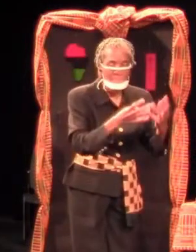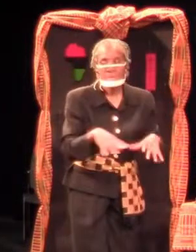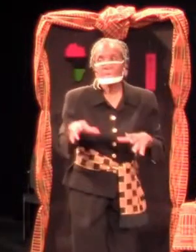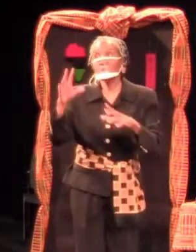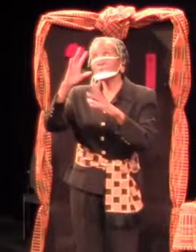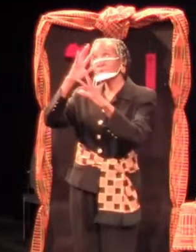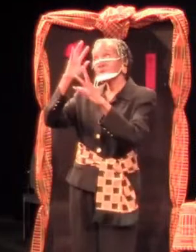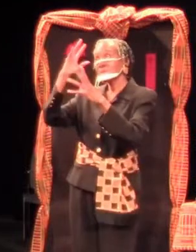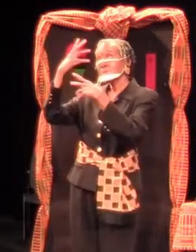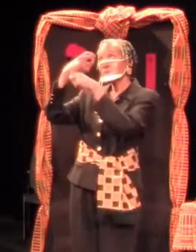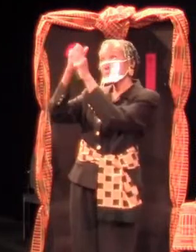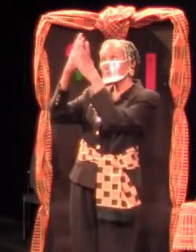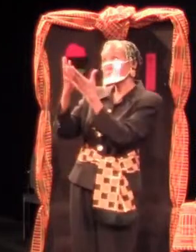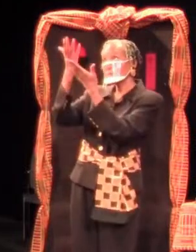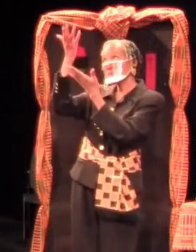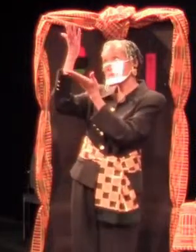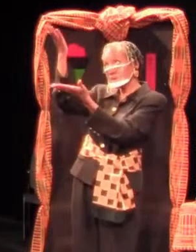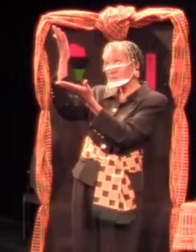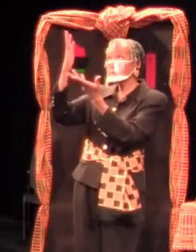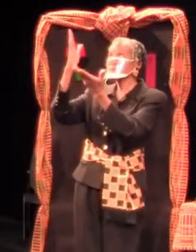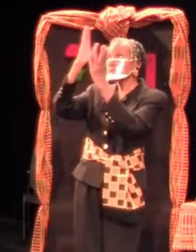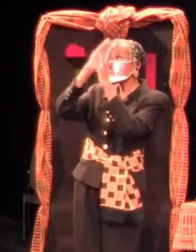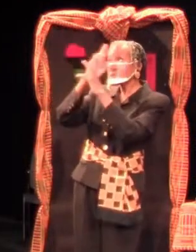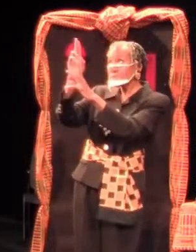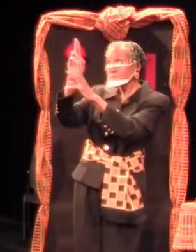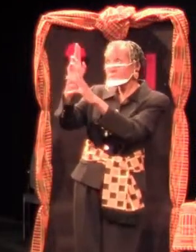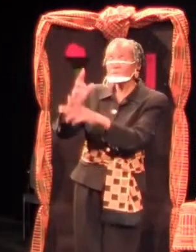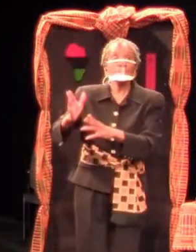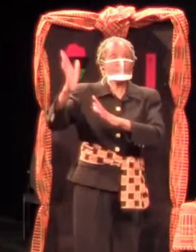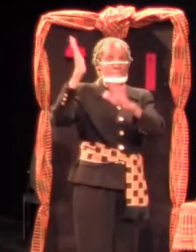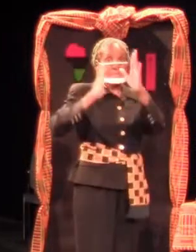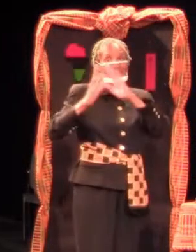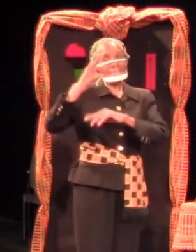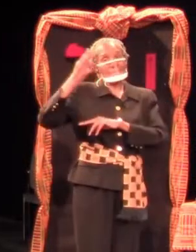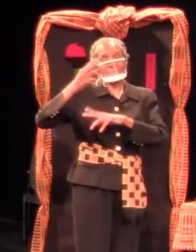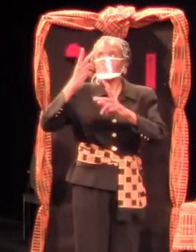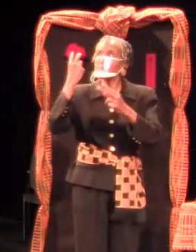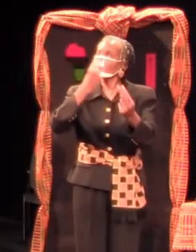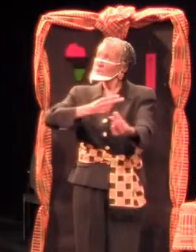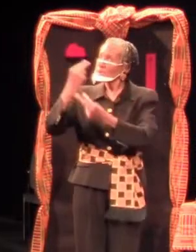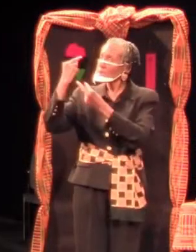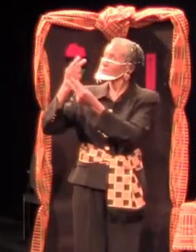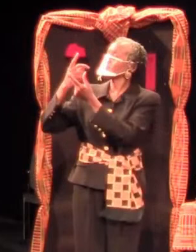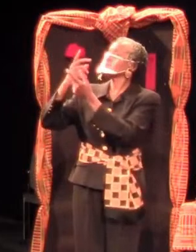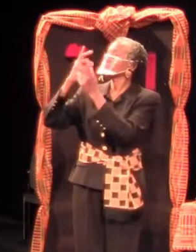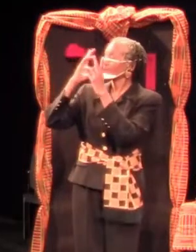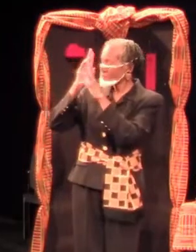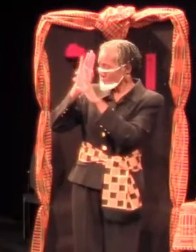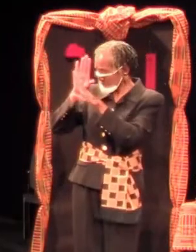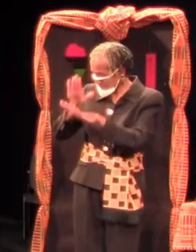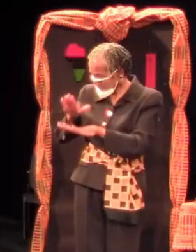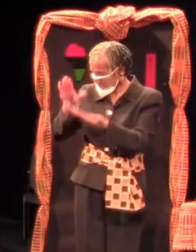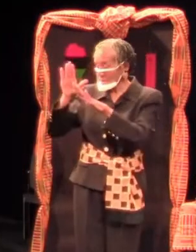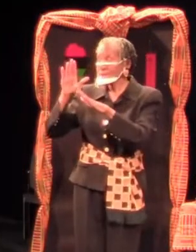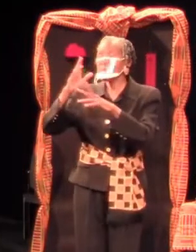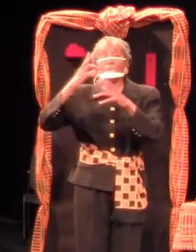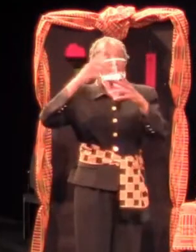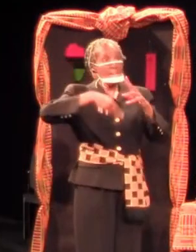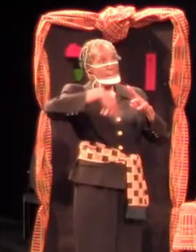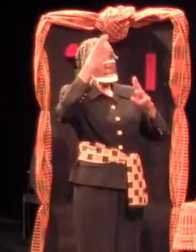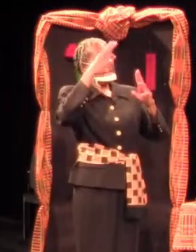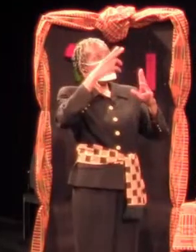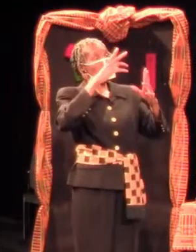for the creator and creation, commemoration of the past, recommitment to our highest ideals,